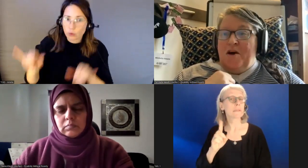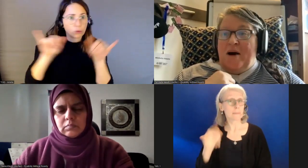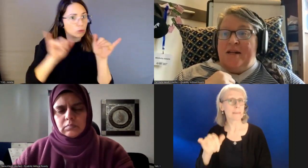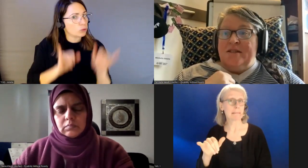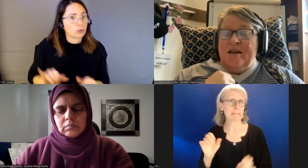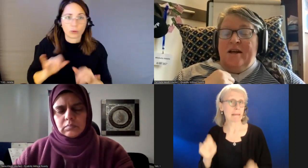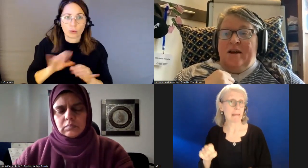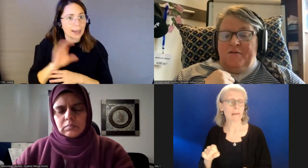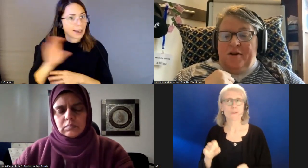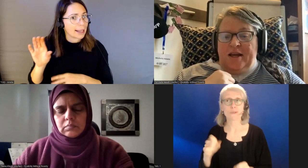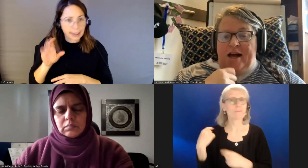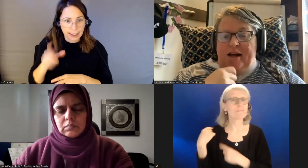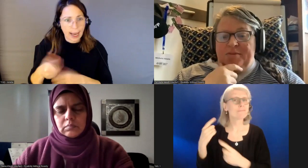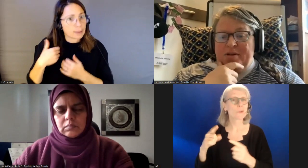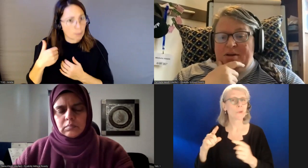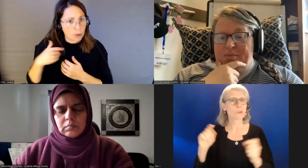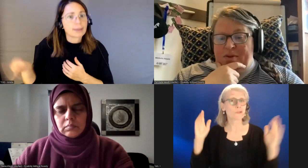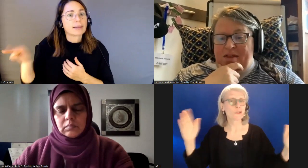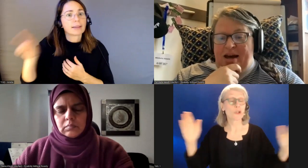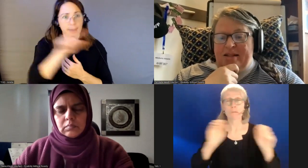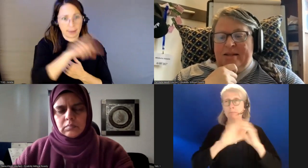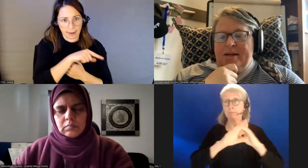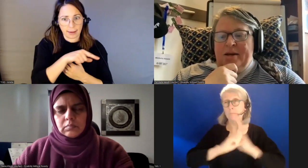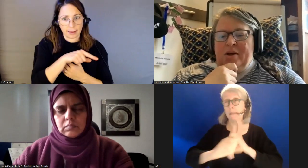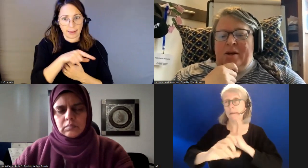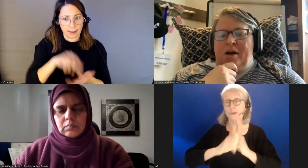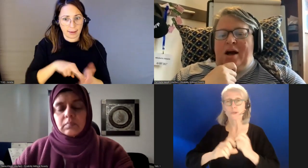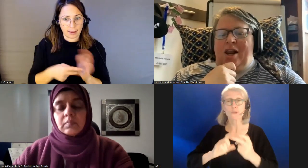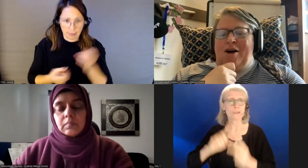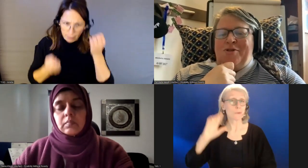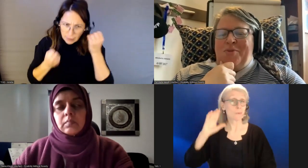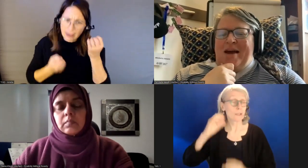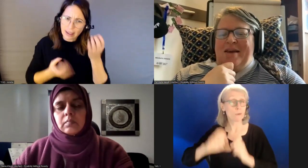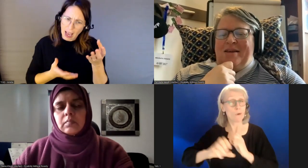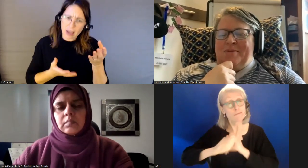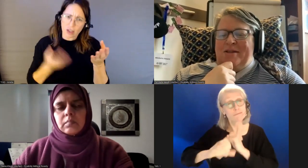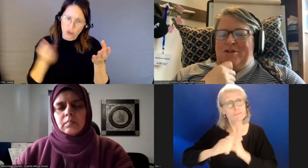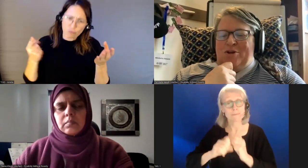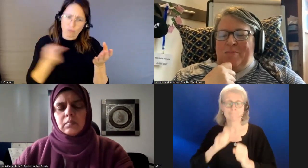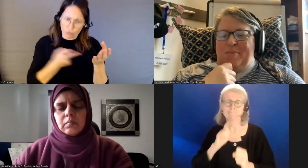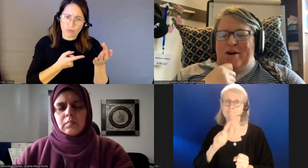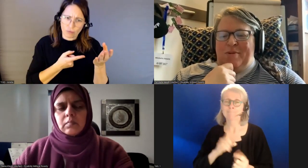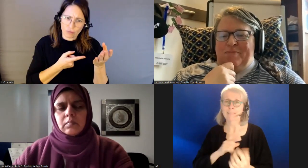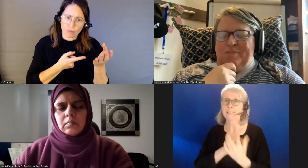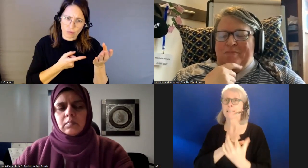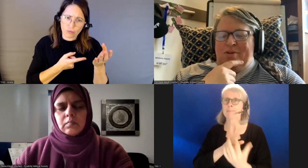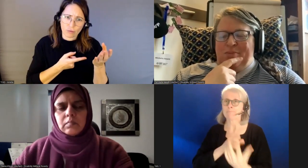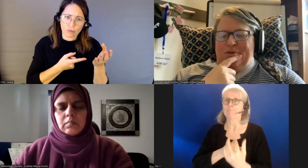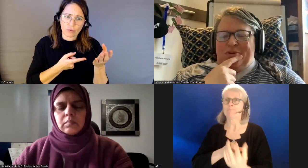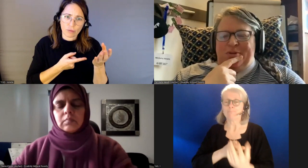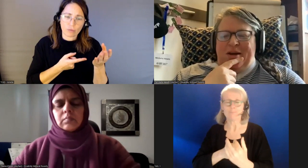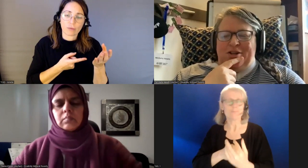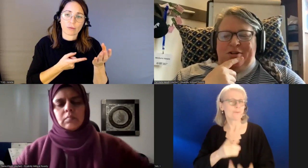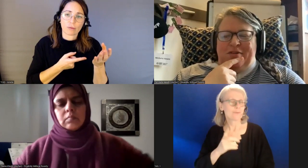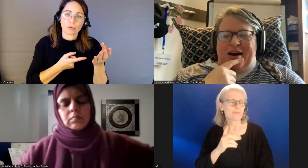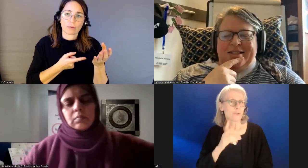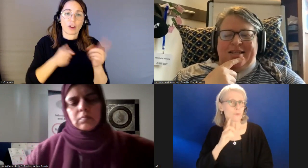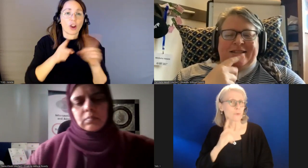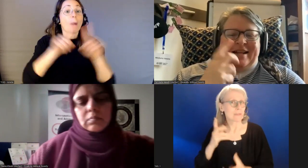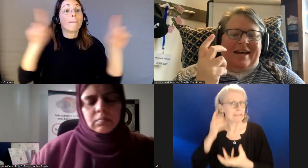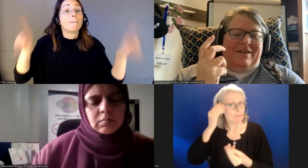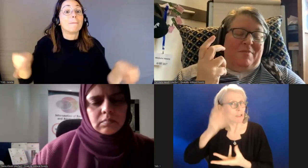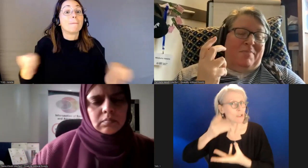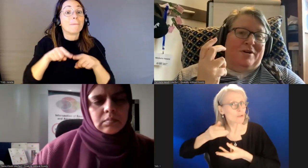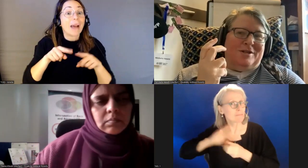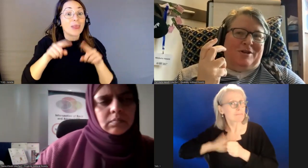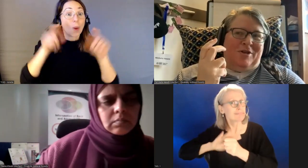and radio ads have really helped with that. Along the way, there's been some special